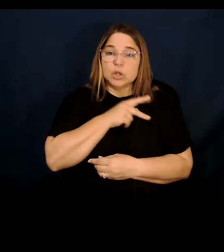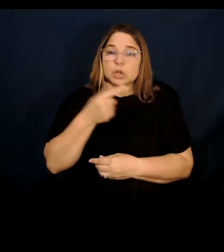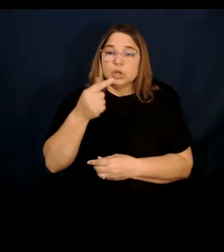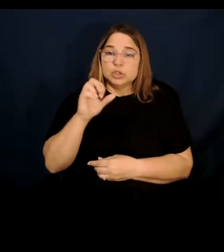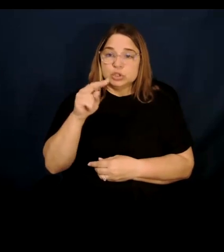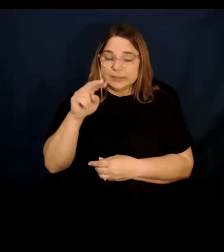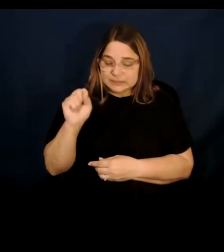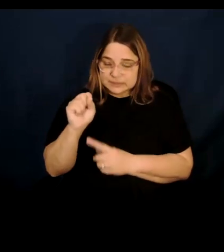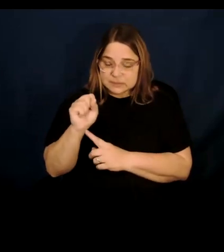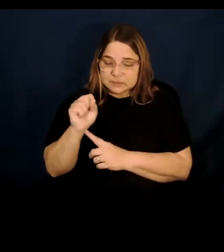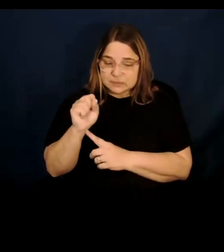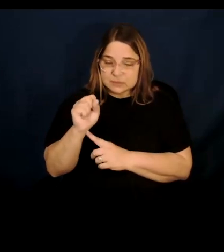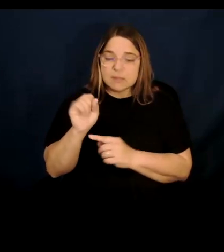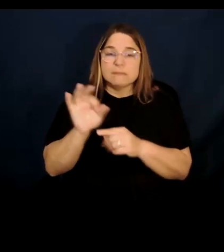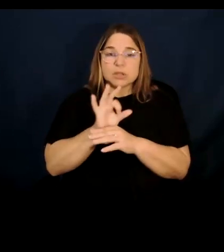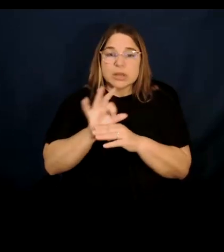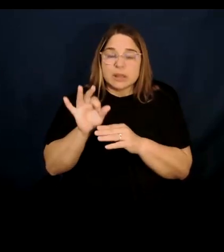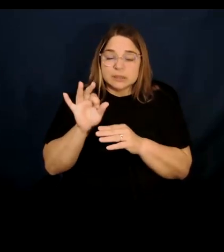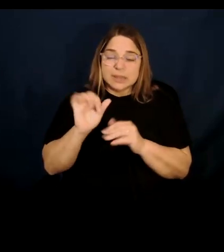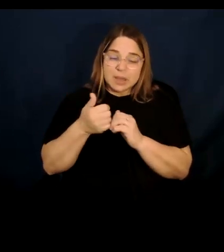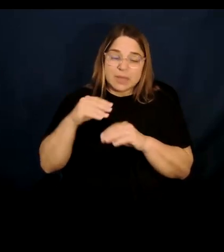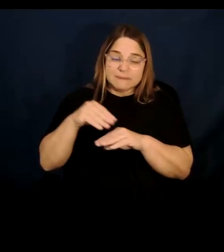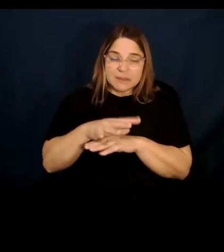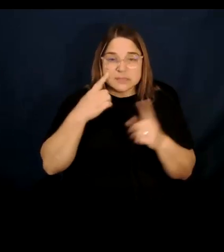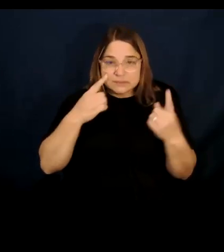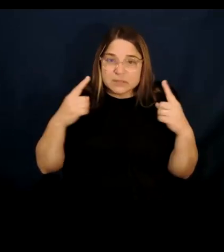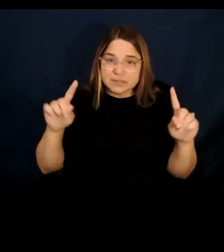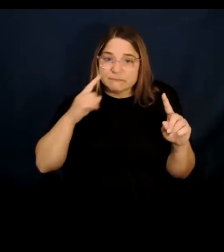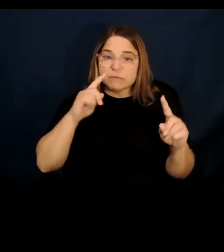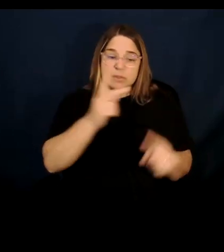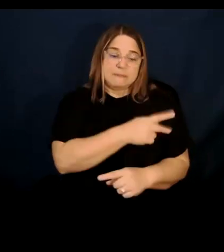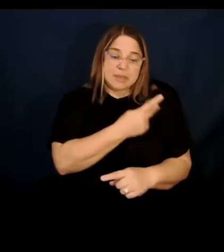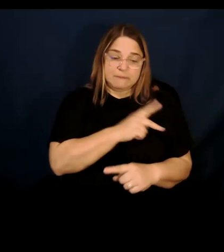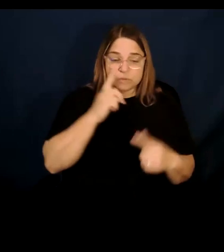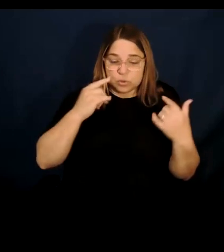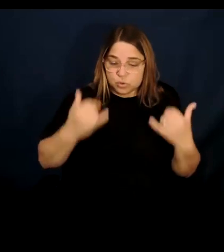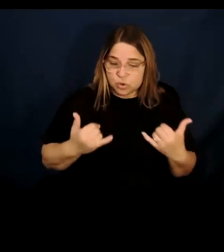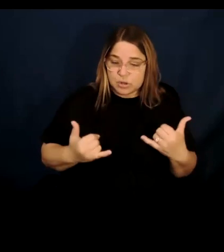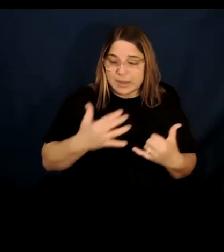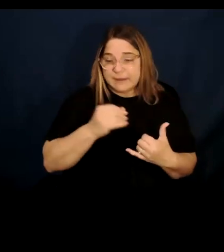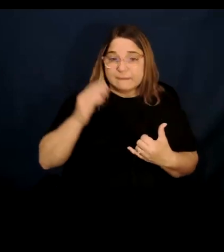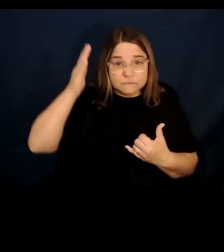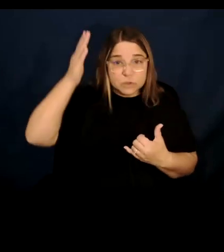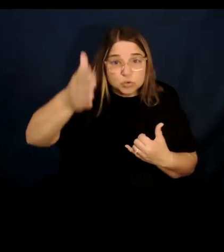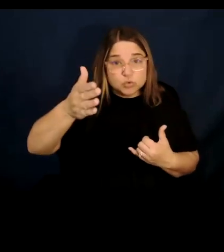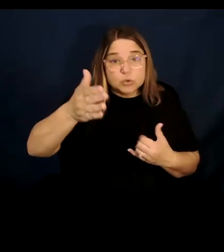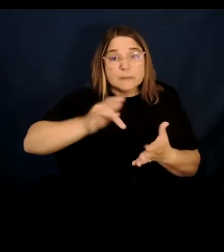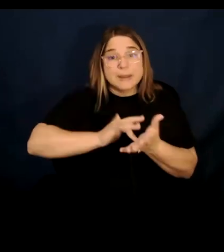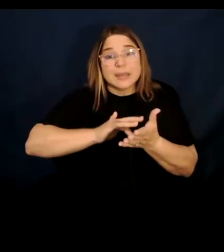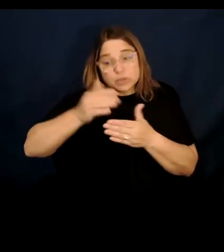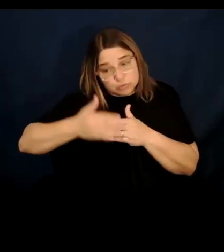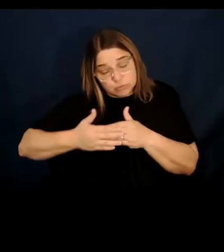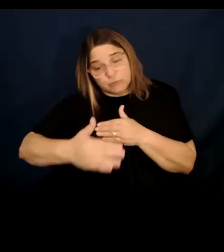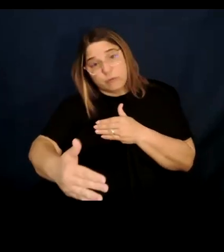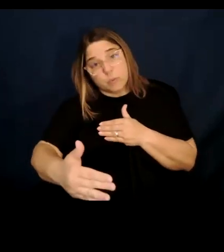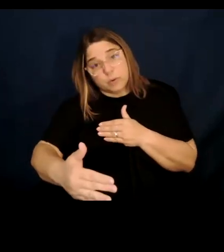these genes, and how it affects the efficacy of the patient for their current and even future medications going forward.